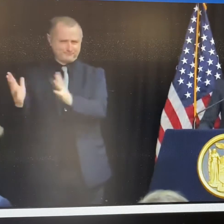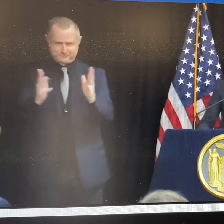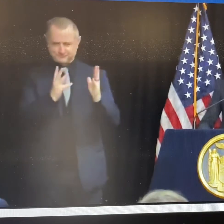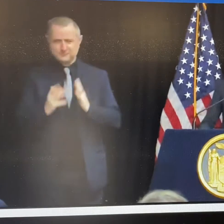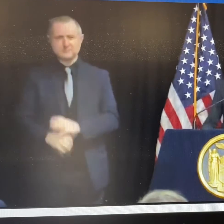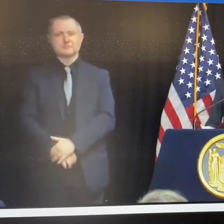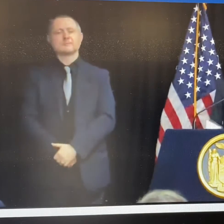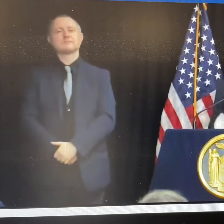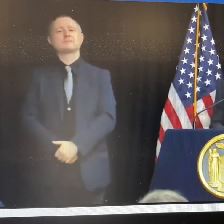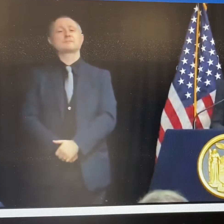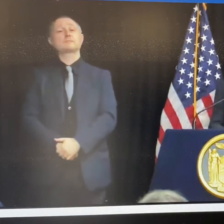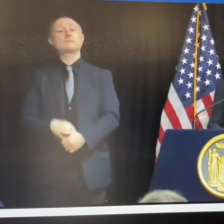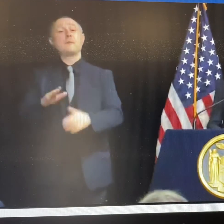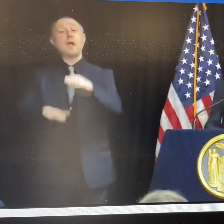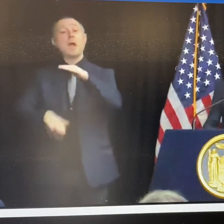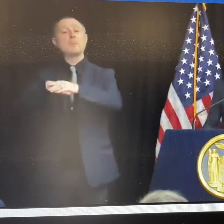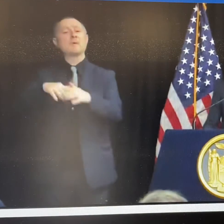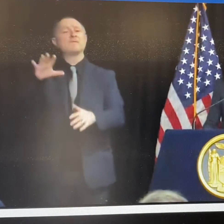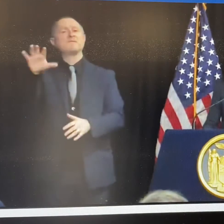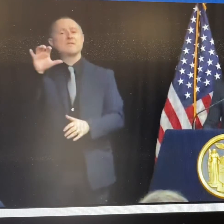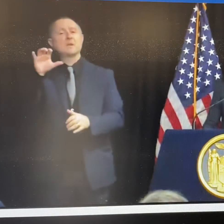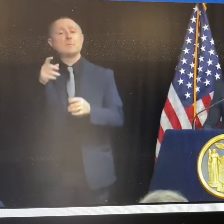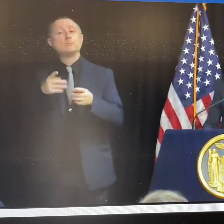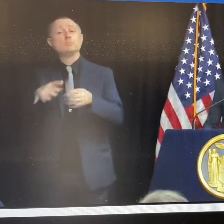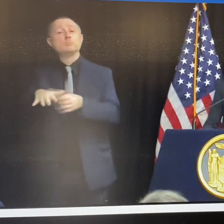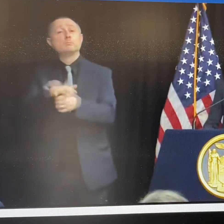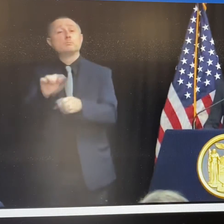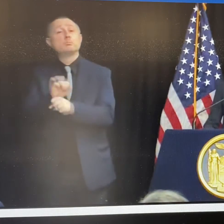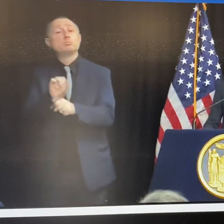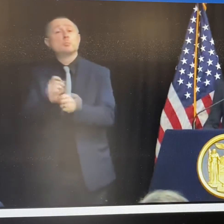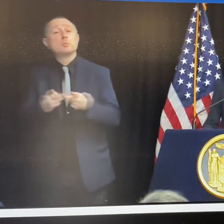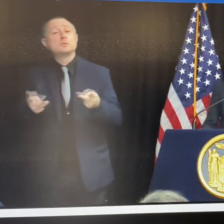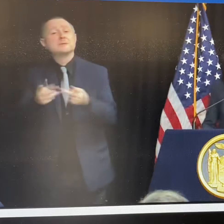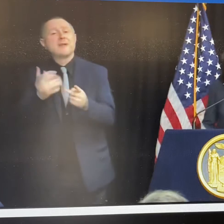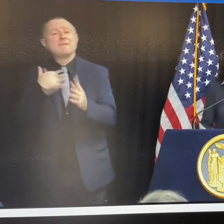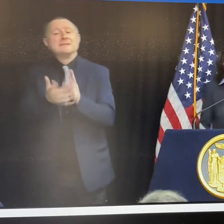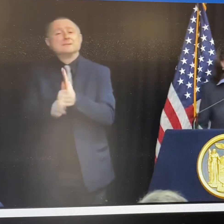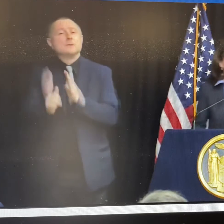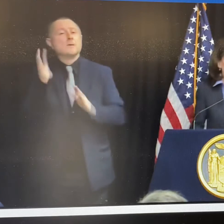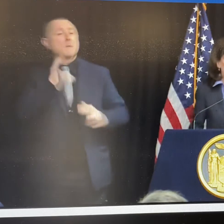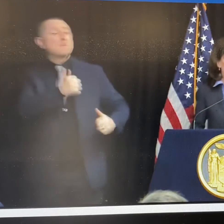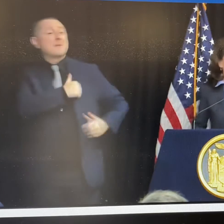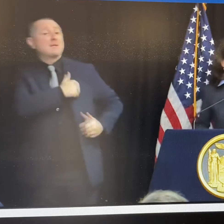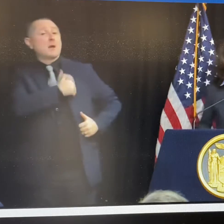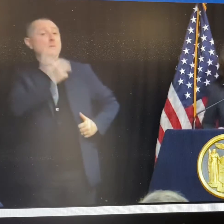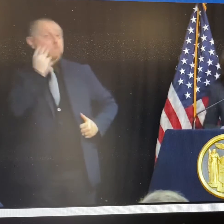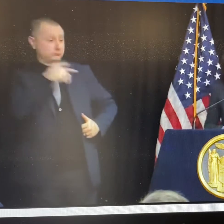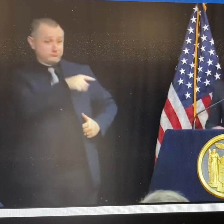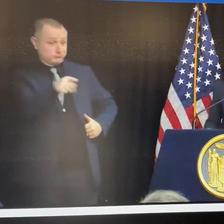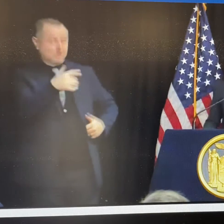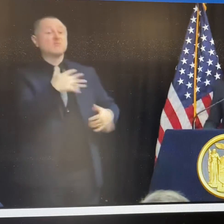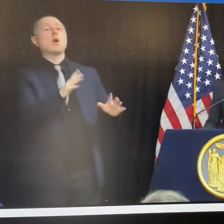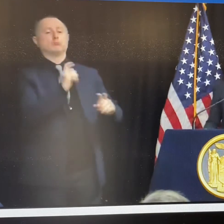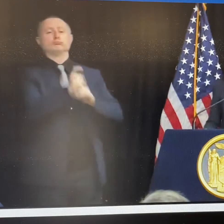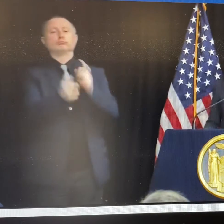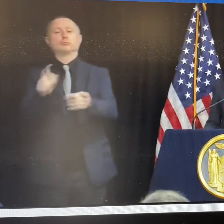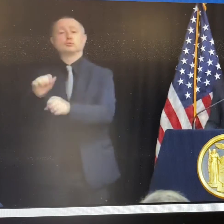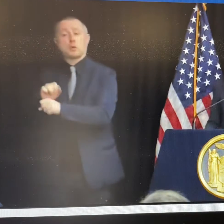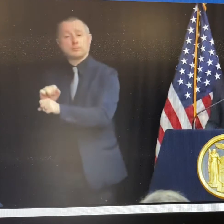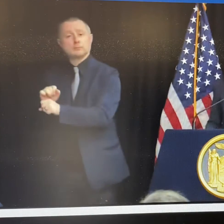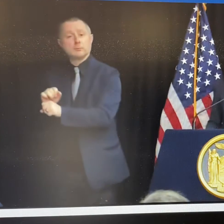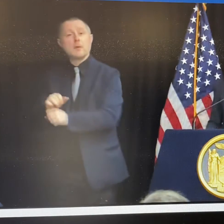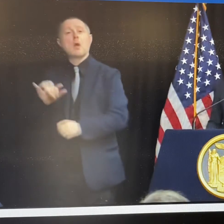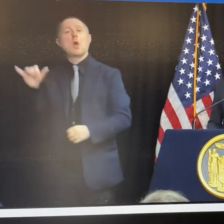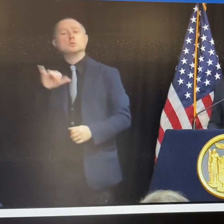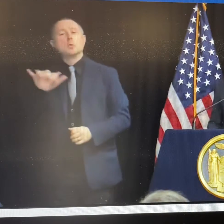500 positions for people who are qualified wartime veterans with disabilities. You're also going to be coordinating our response to